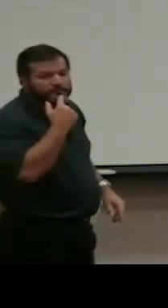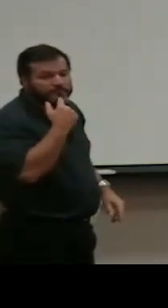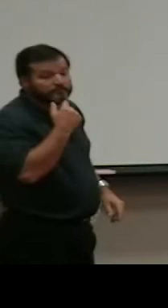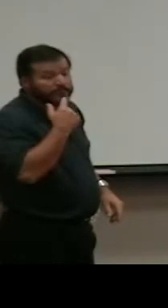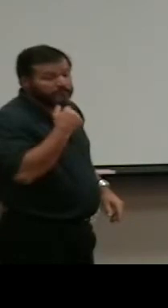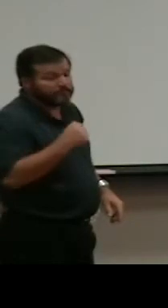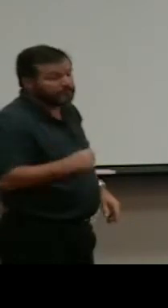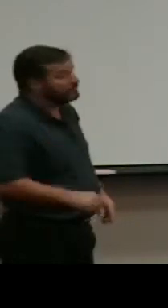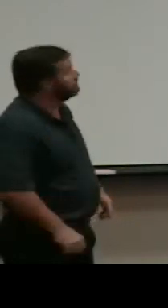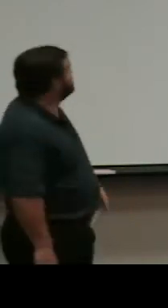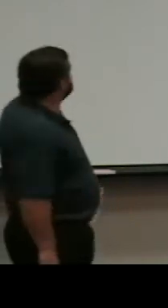Red button.